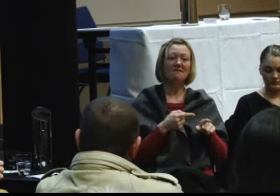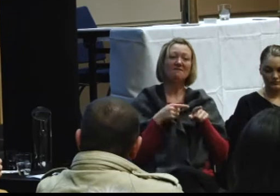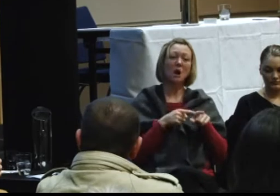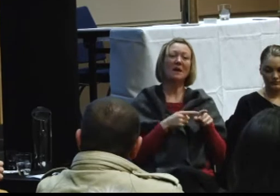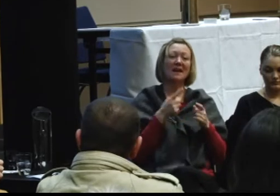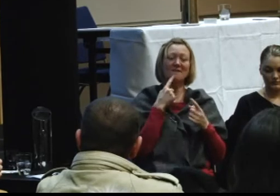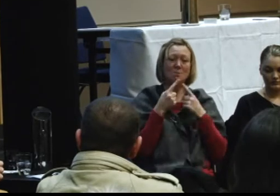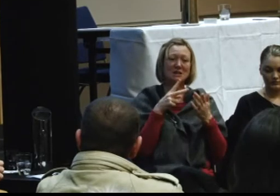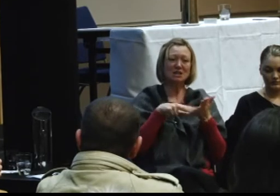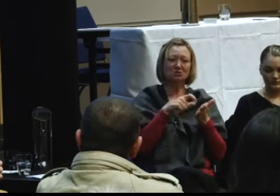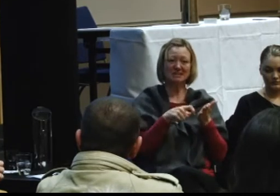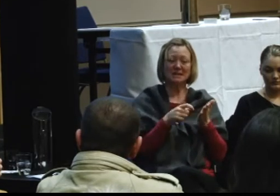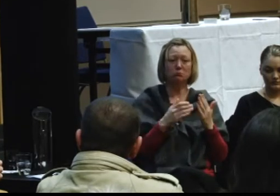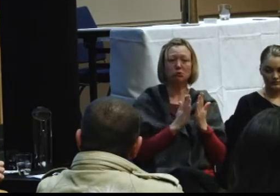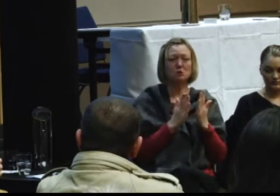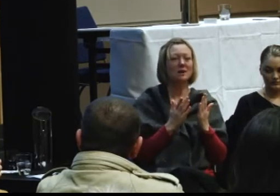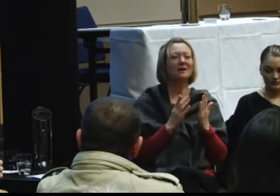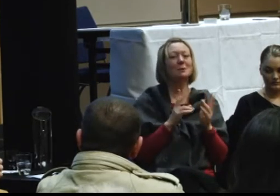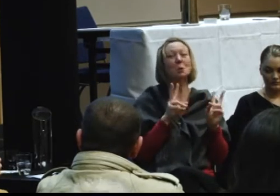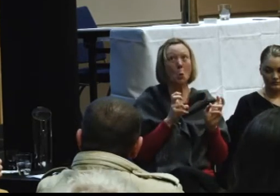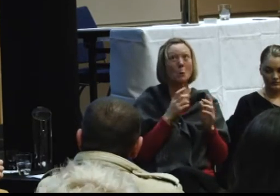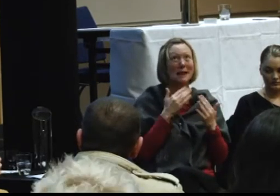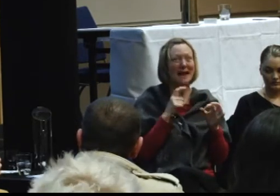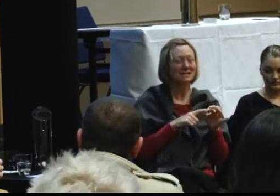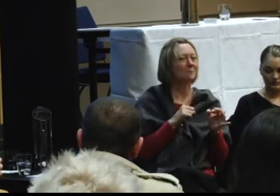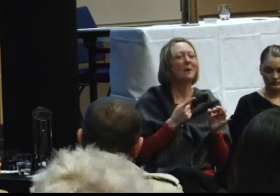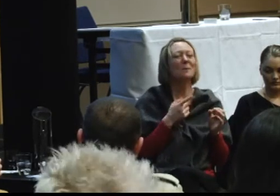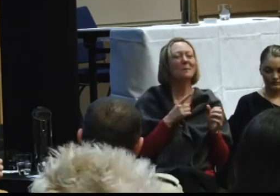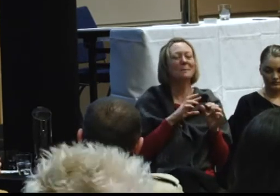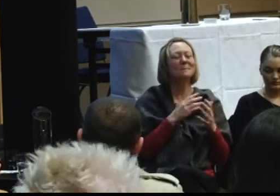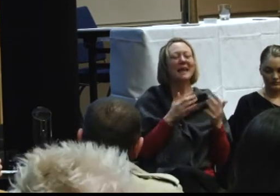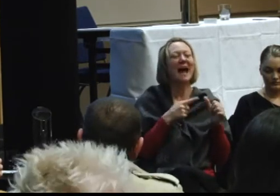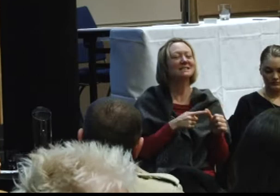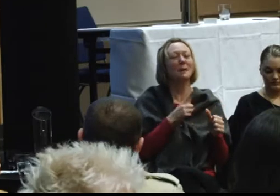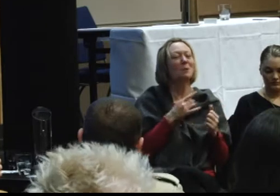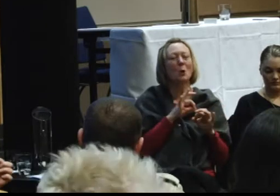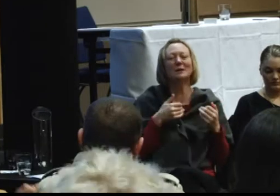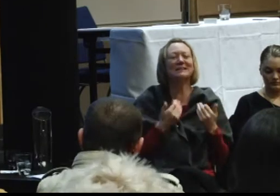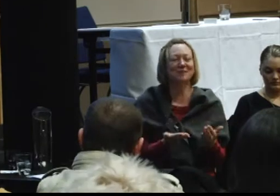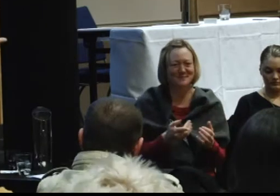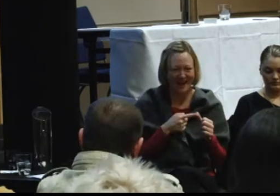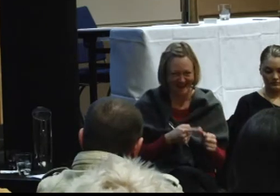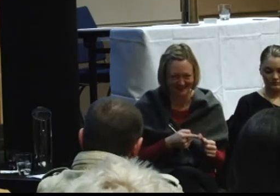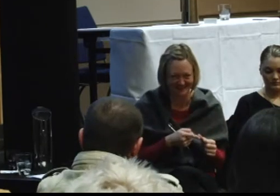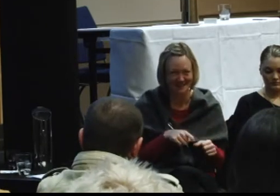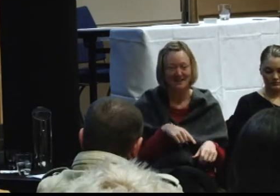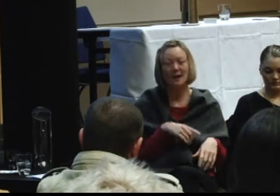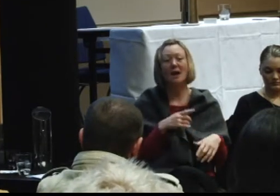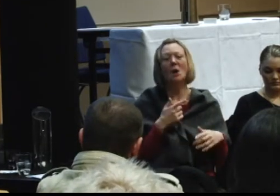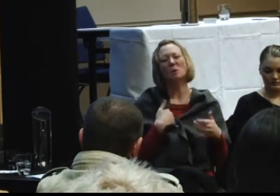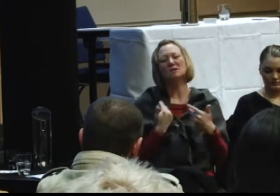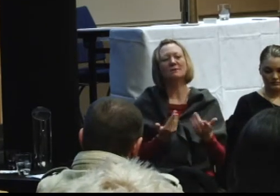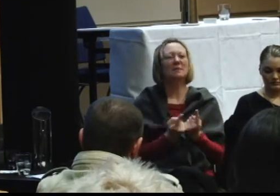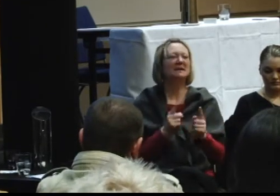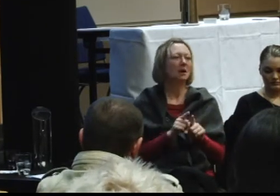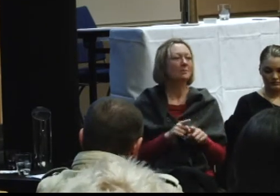don't, despite it being called Many Answers, we don't give them the answers, but we just basically give them stuff about, look, this is how you use